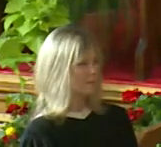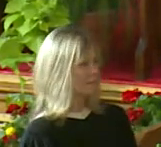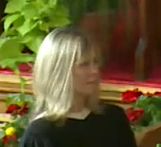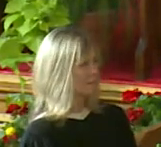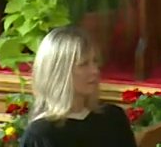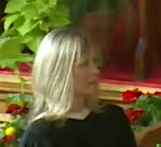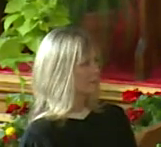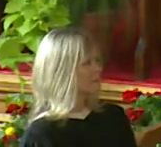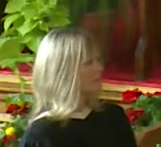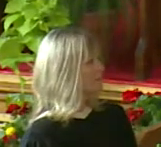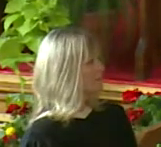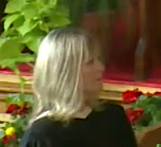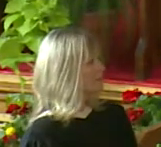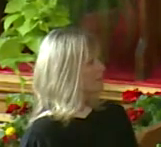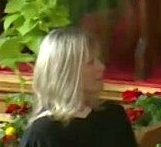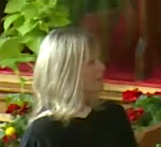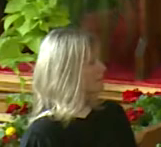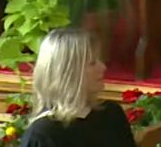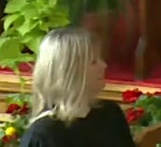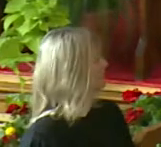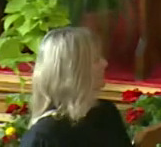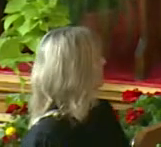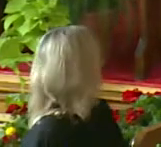Samia Adda.